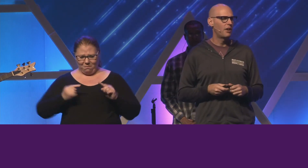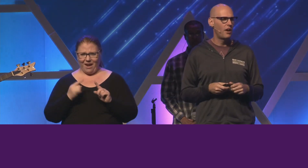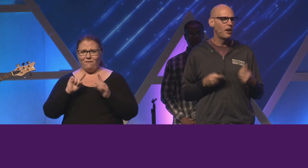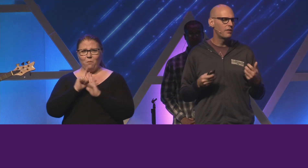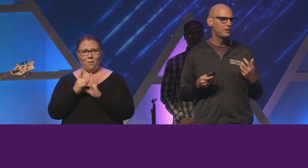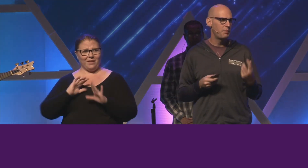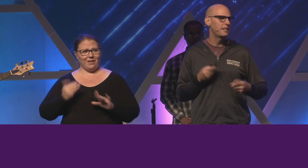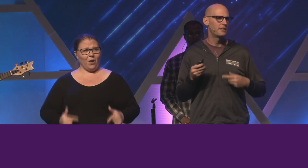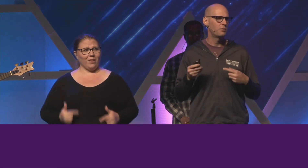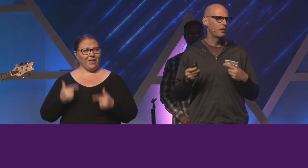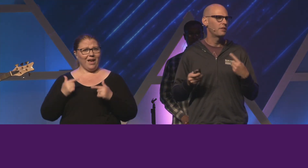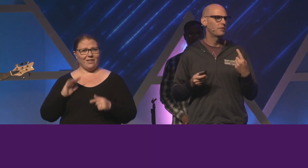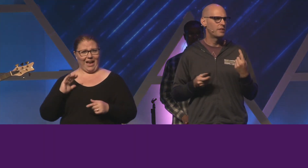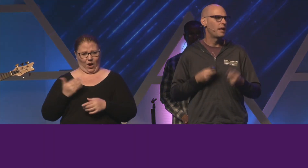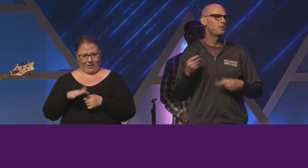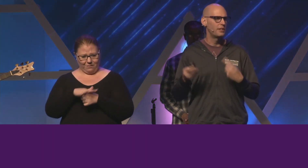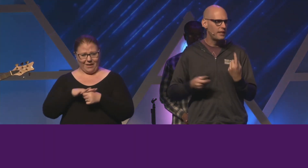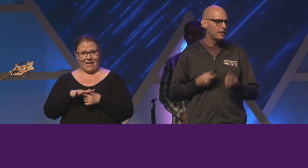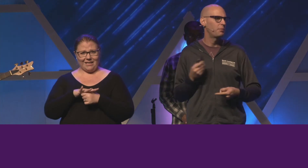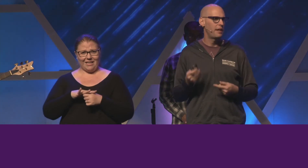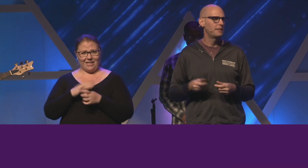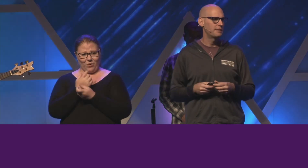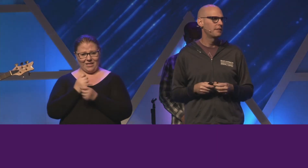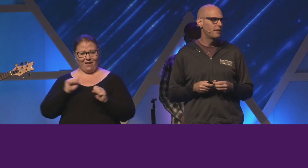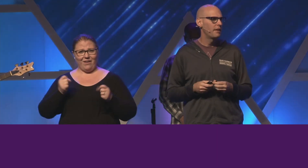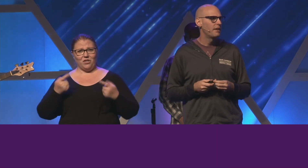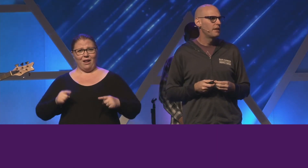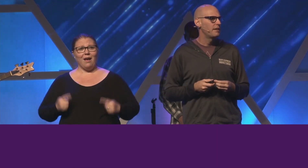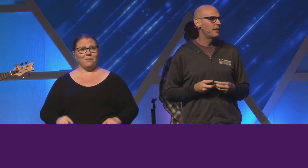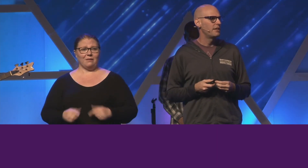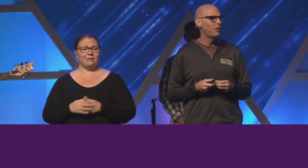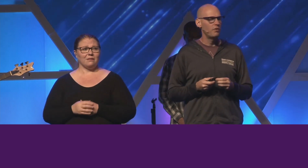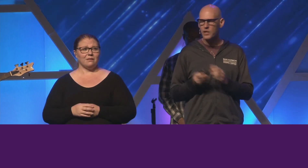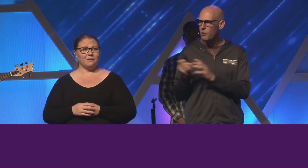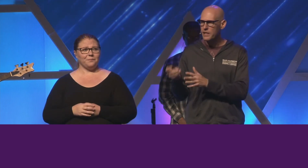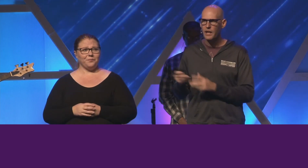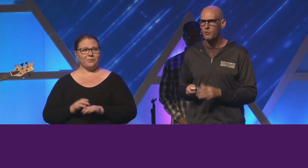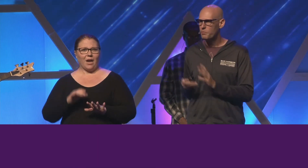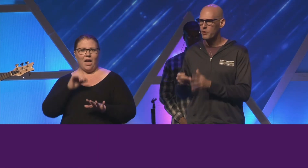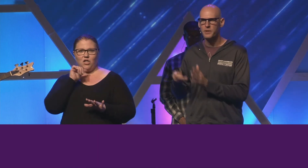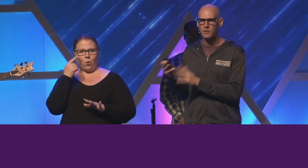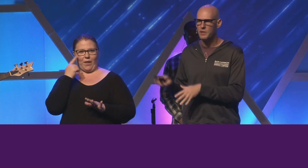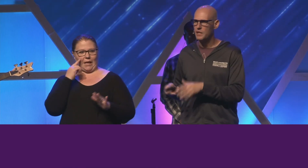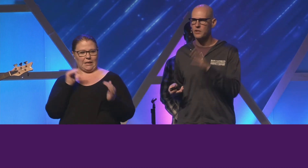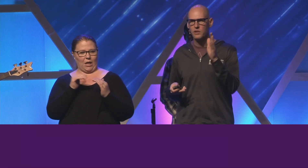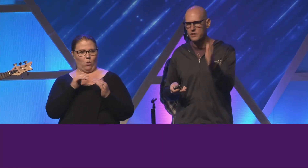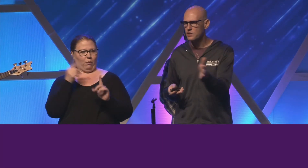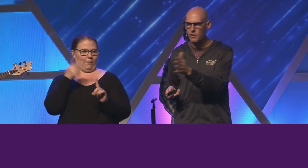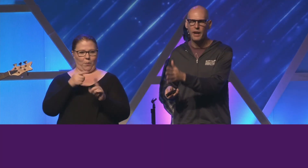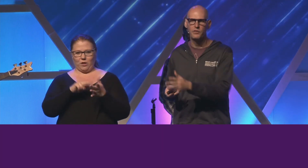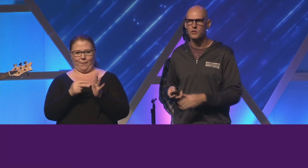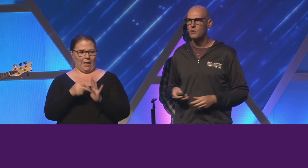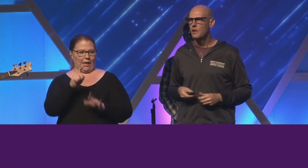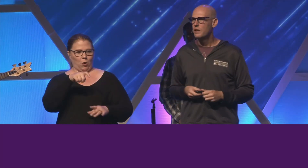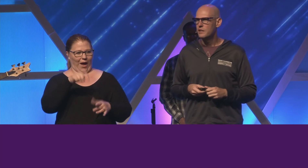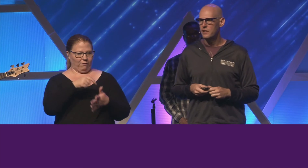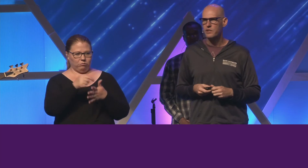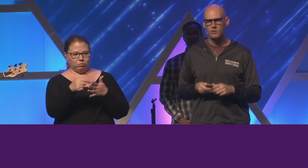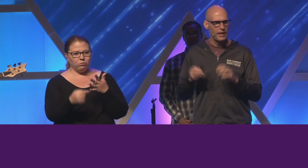lives are spaces where redemption takes place. And don't equate that with purpose or meaning, or this is you have